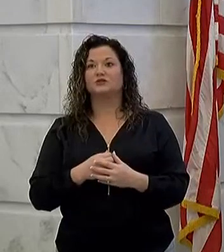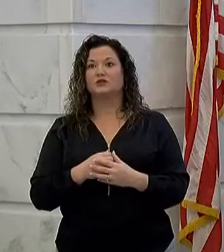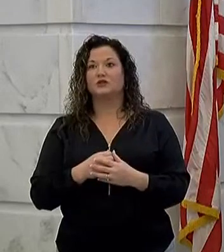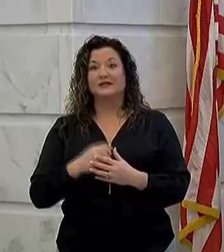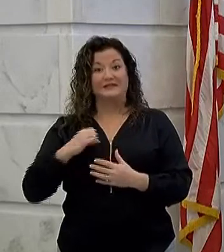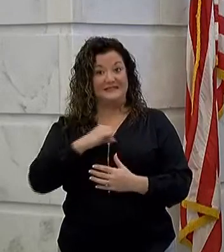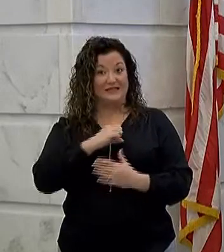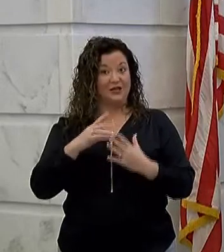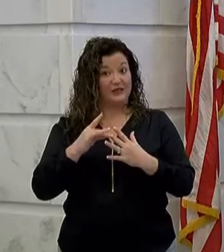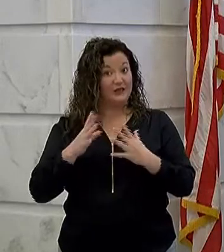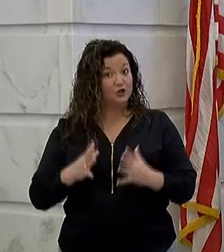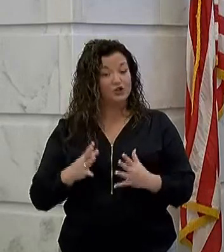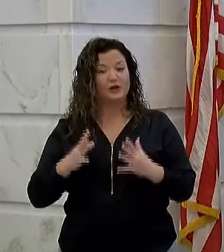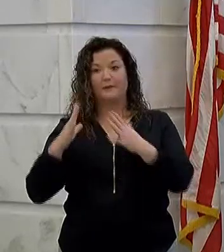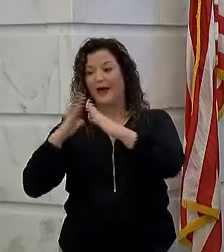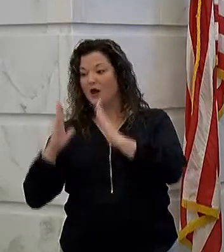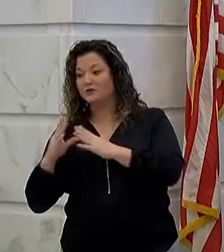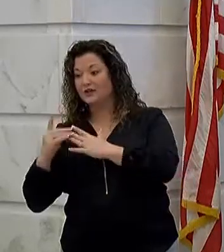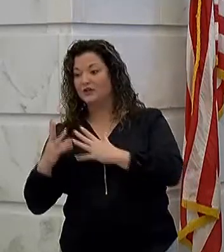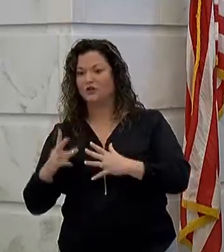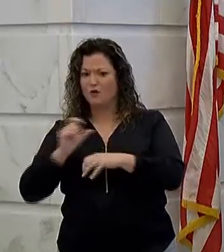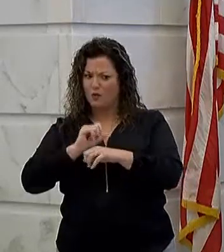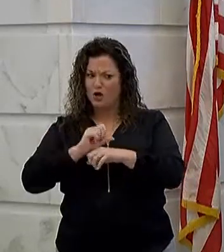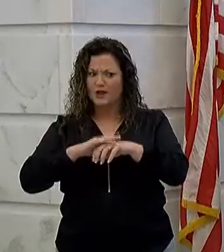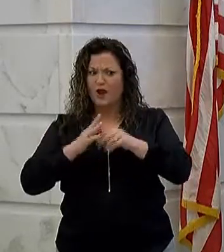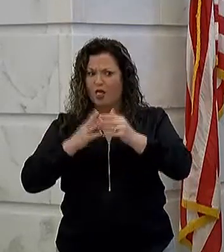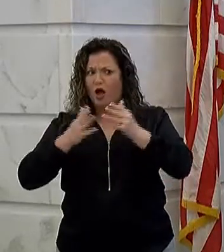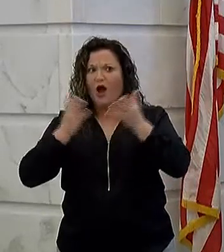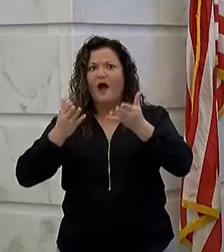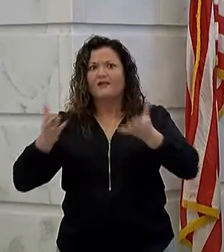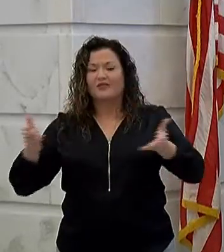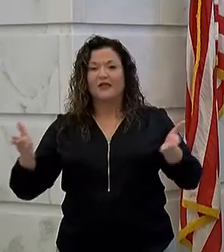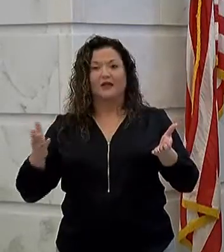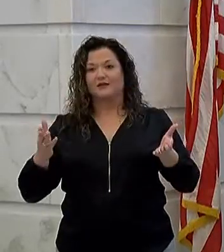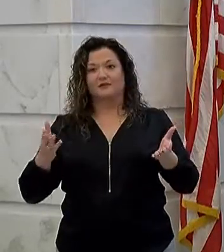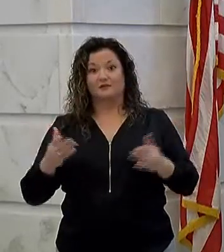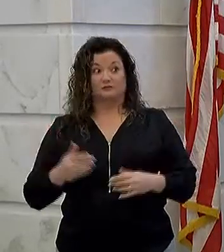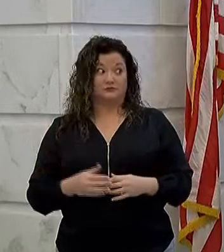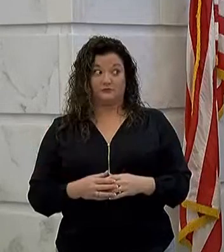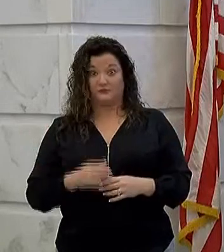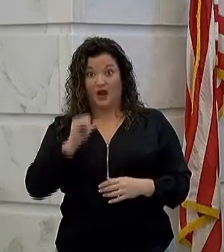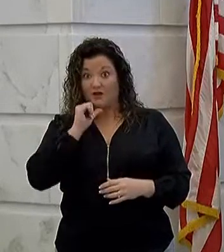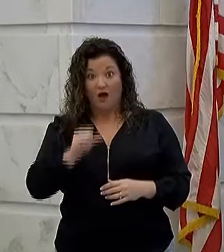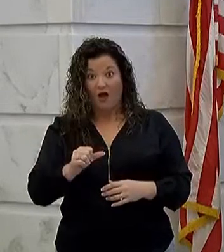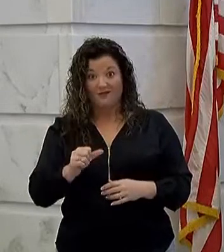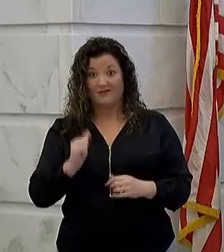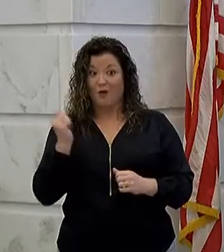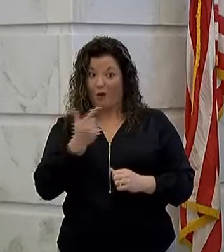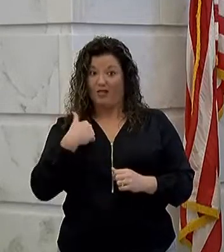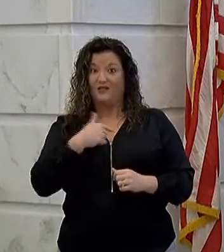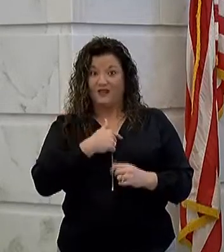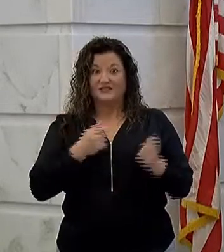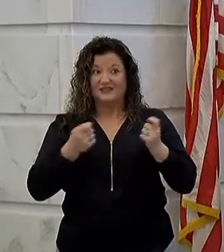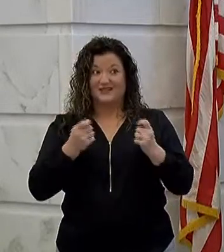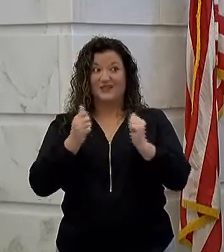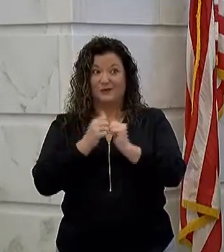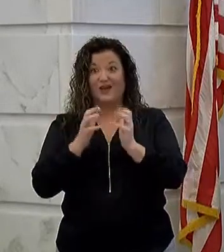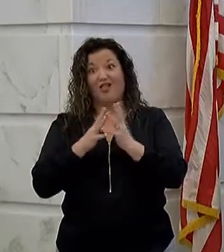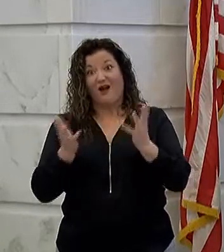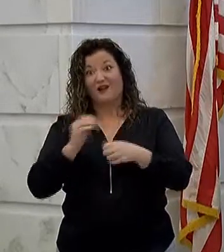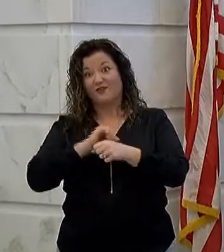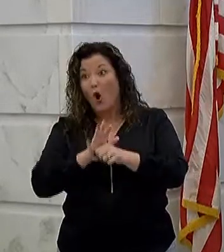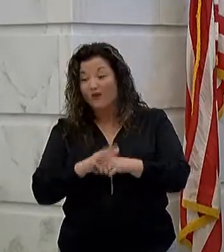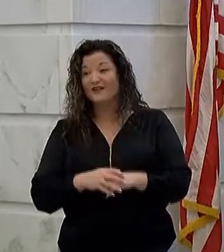or the Senate leadership and the House leadership were working on a lot of stuff. We were not. We've all been dealing with a lot of COVID. However,